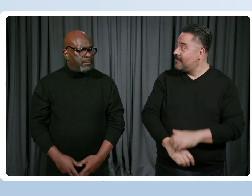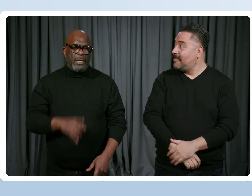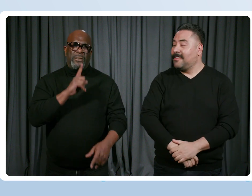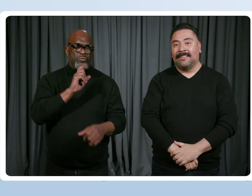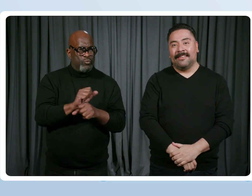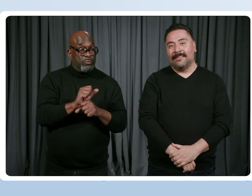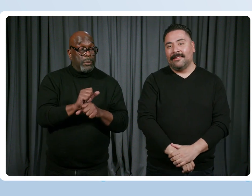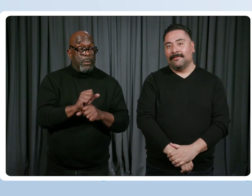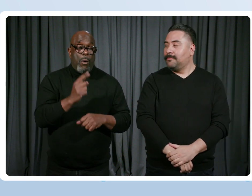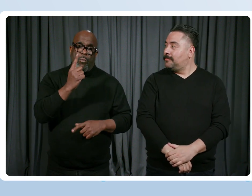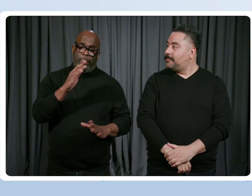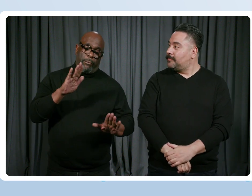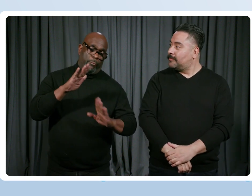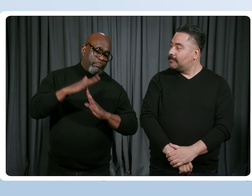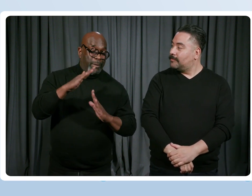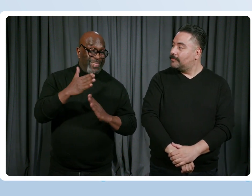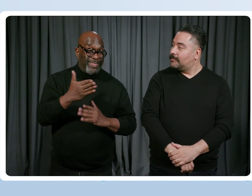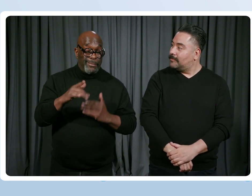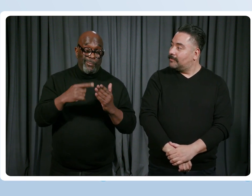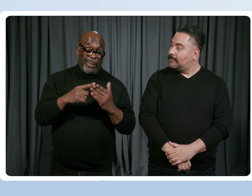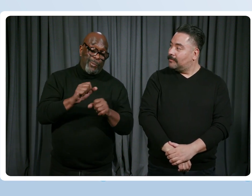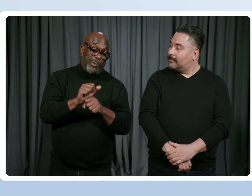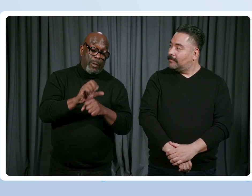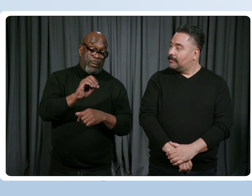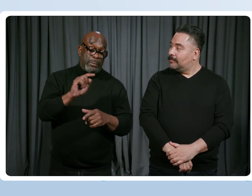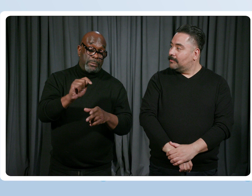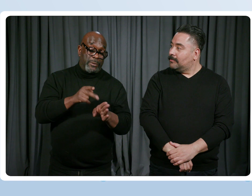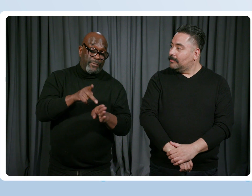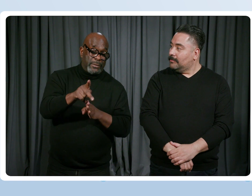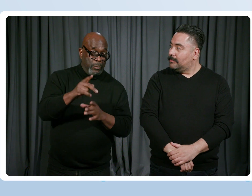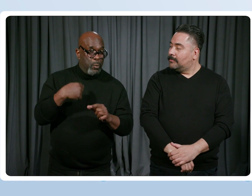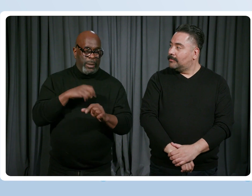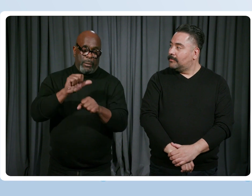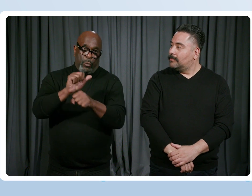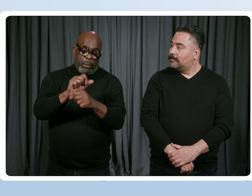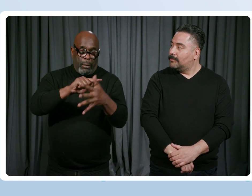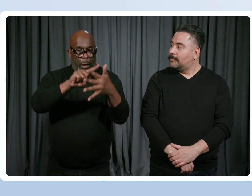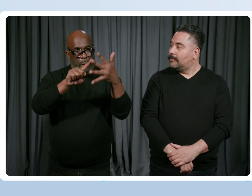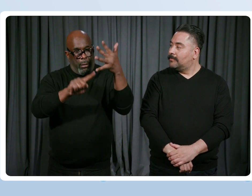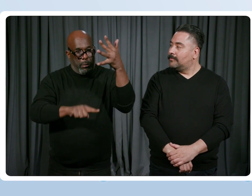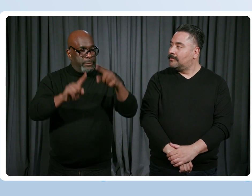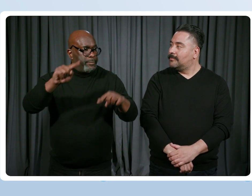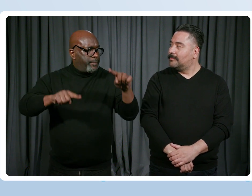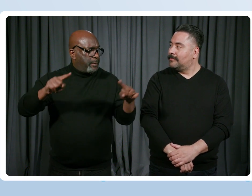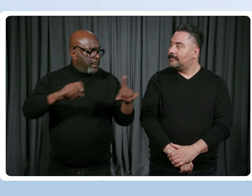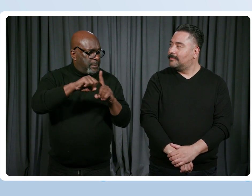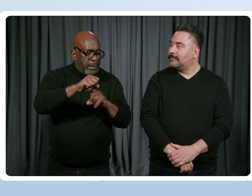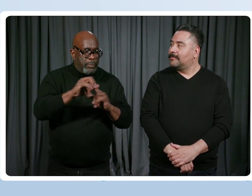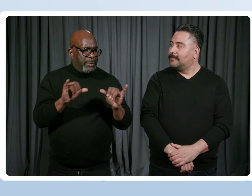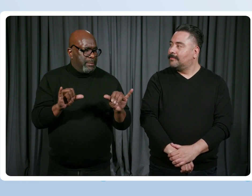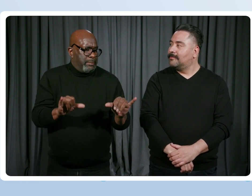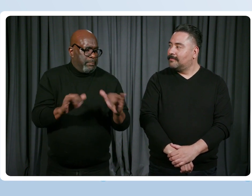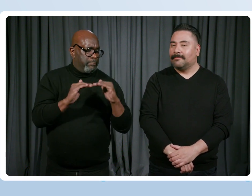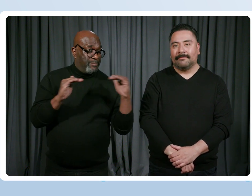So one of the really great things about occupational therapy as a profession is that we can work in so many settings with, the same degree. So in